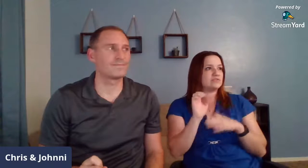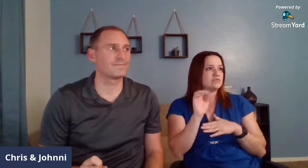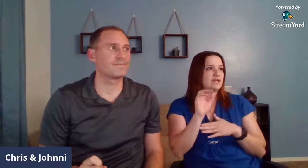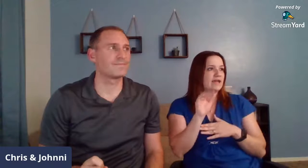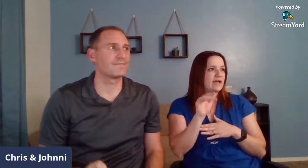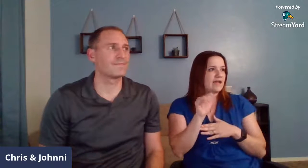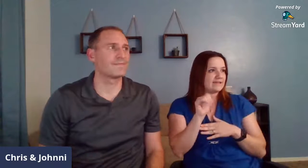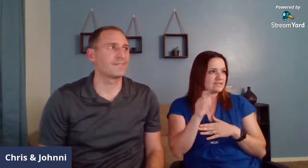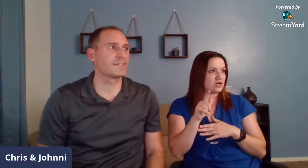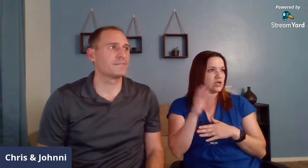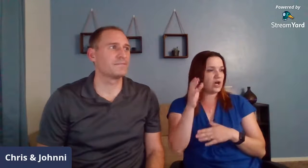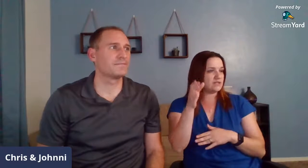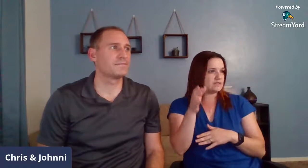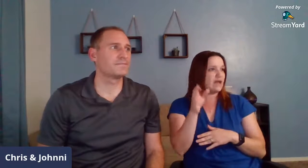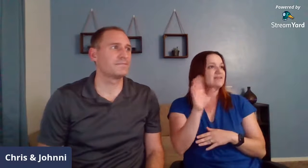elemental ASL